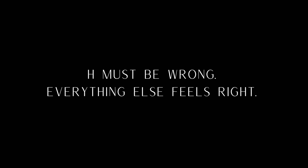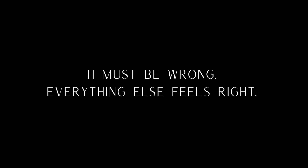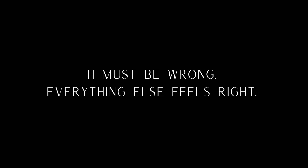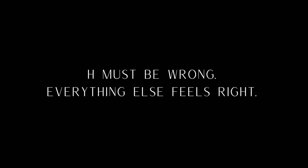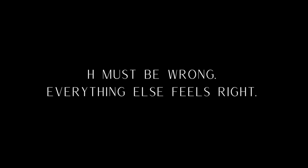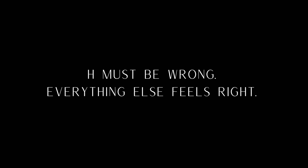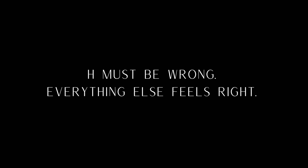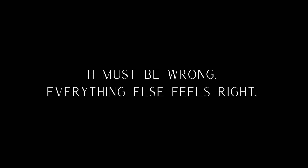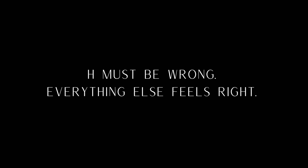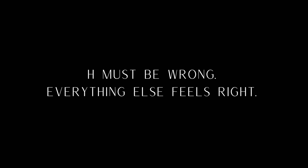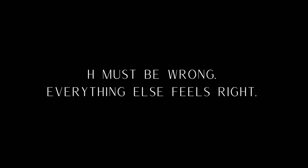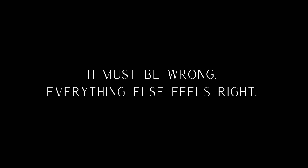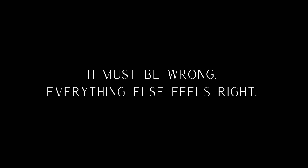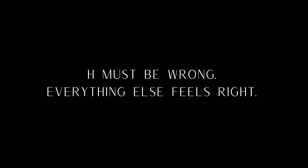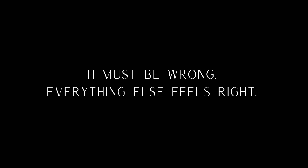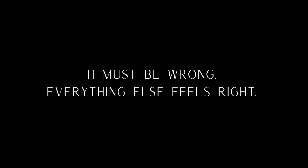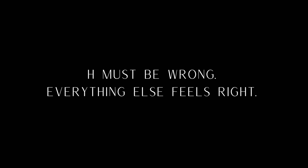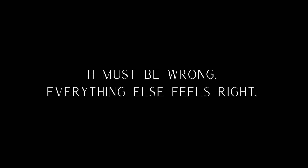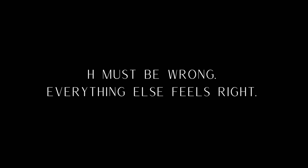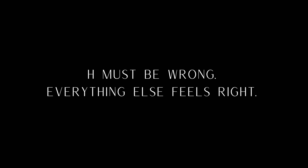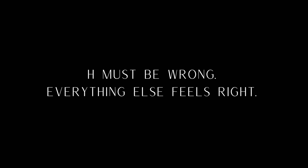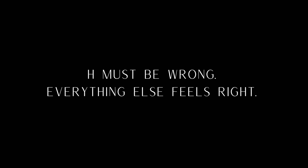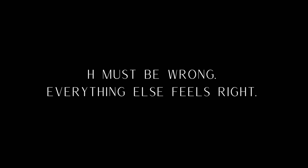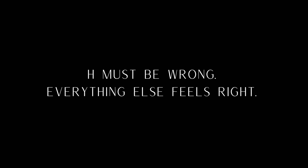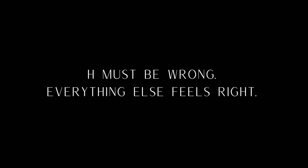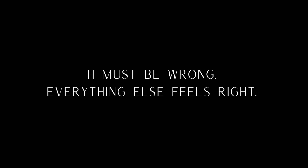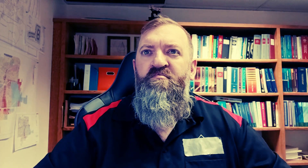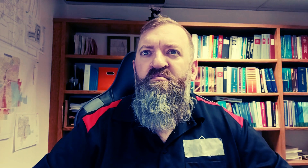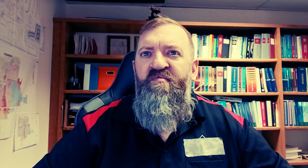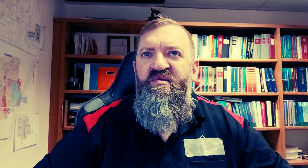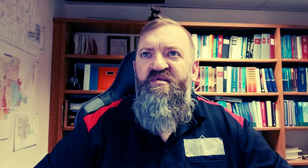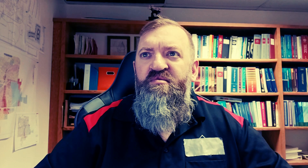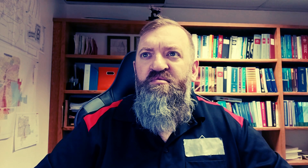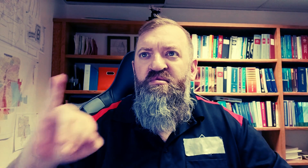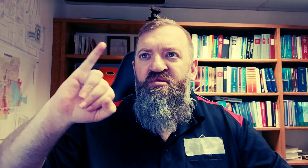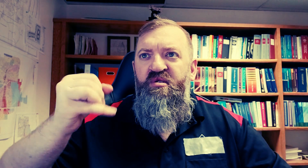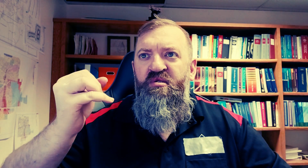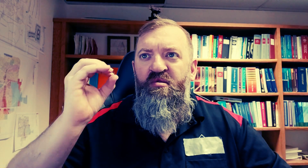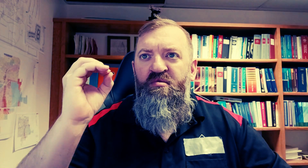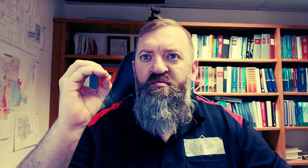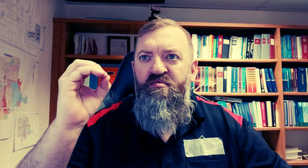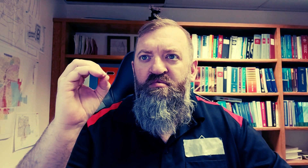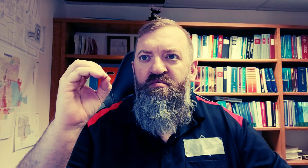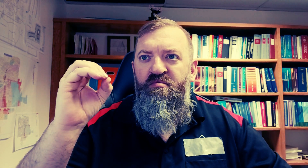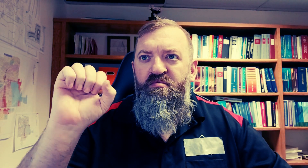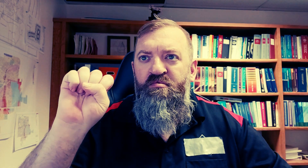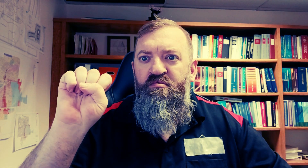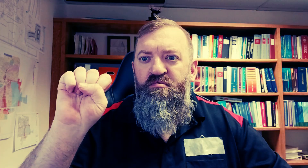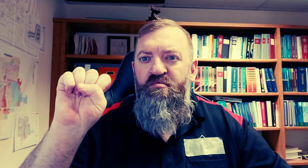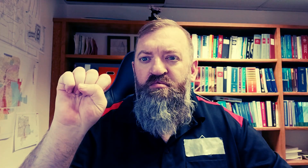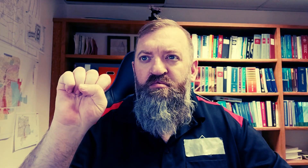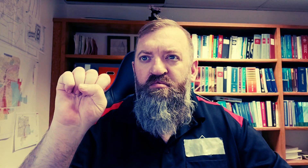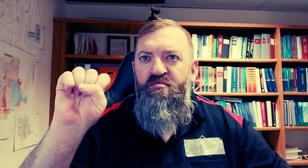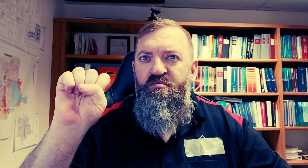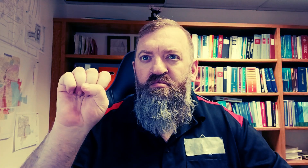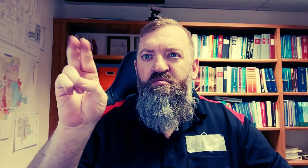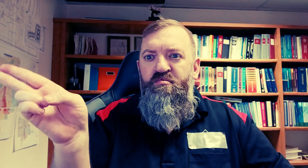introducing yourself correctly. I have enough hands-on experience to know when something feels